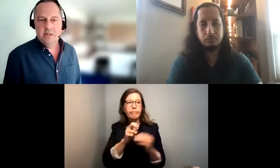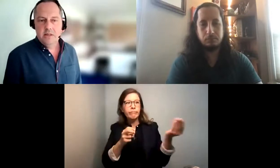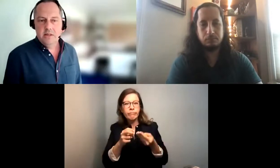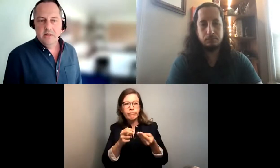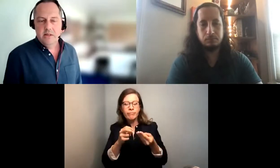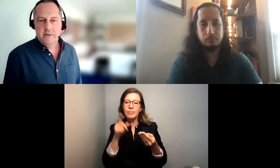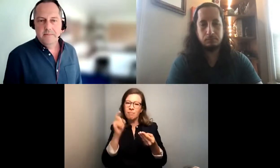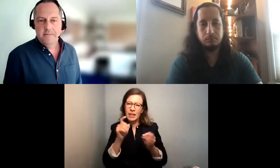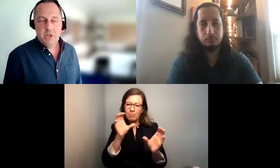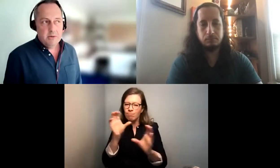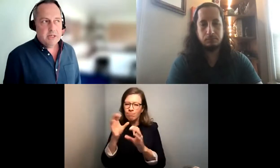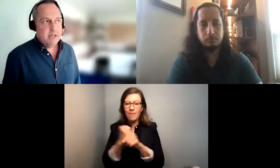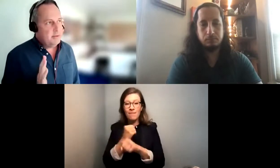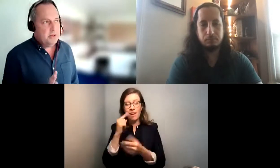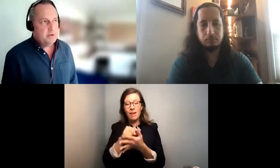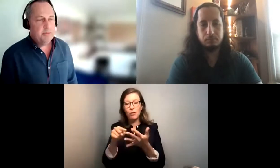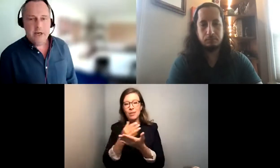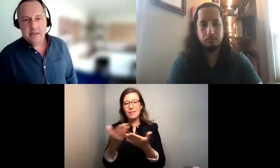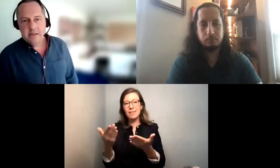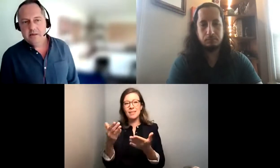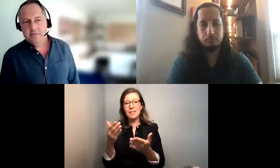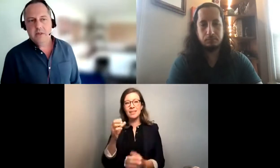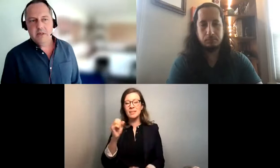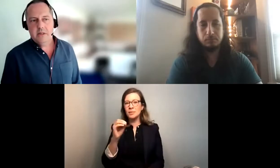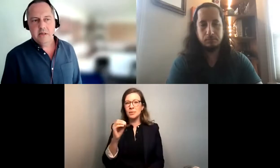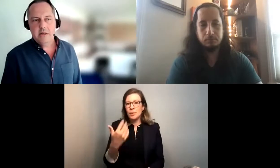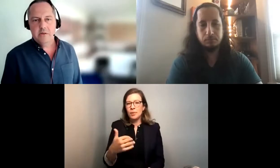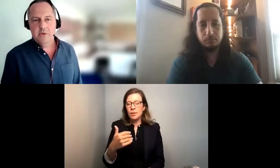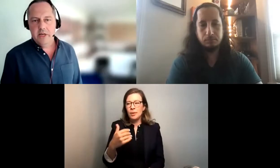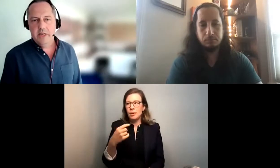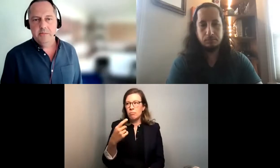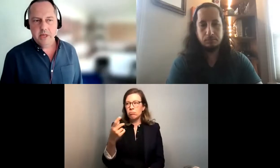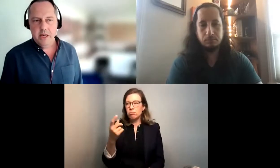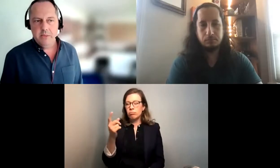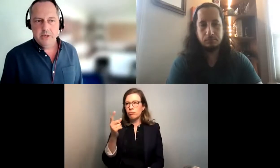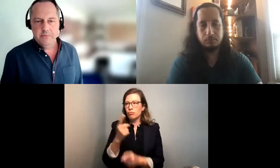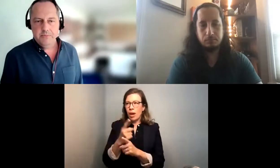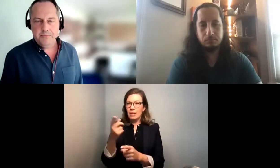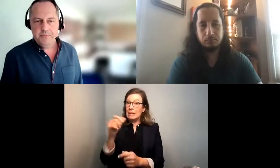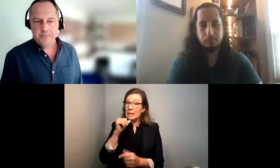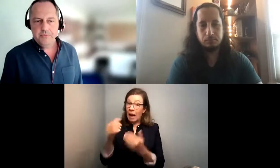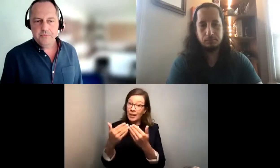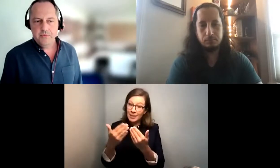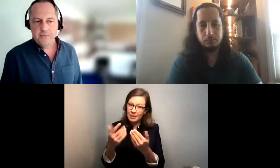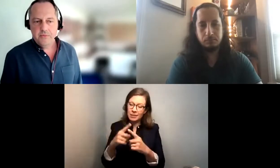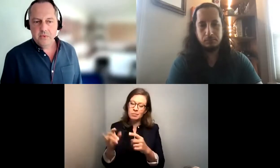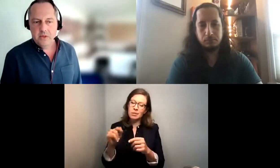things. So, but like I say, I mean, huge respect, but not easy, but it can be done.